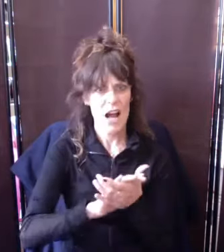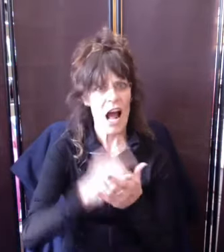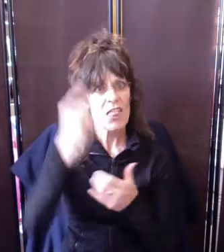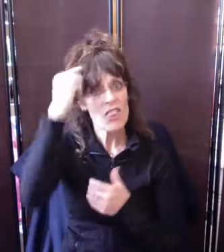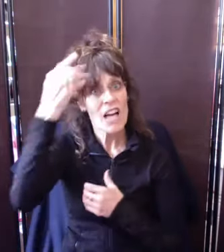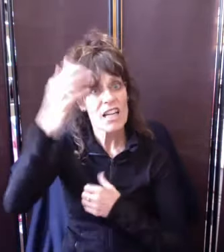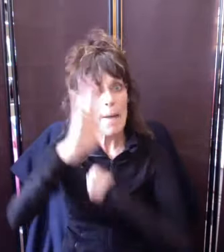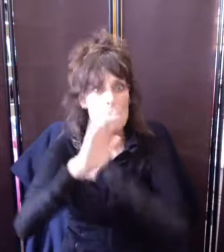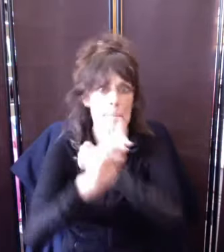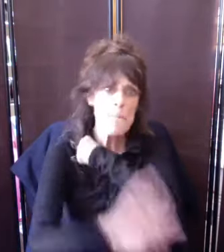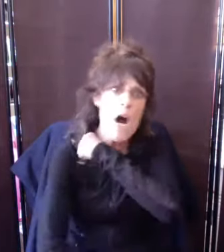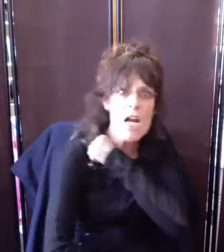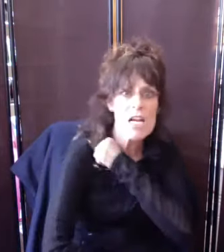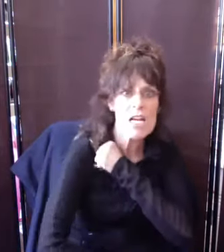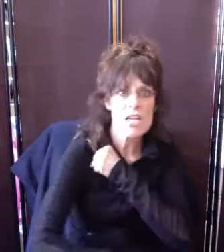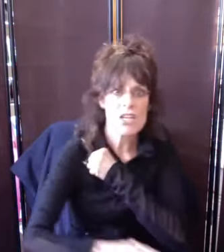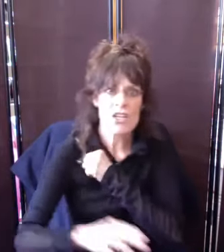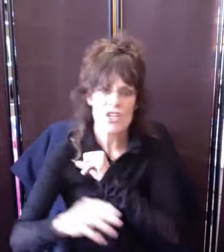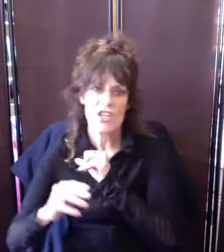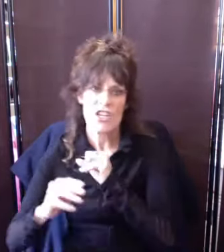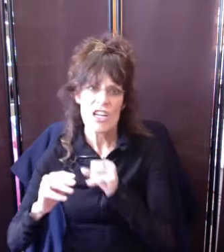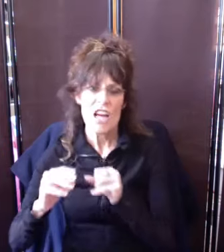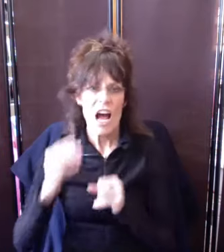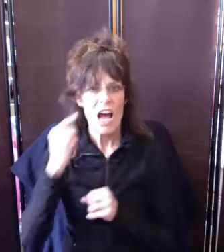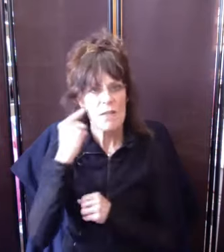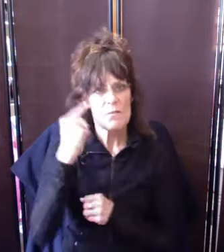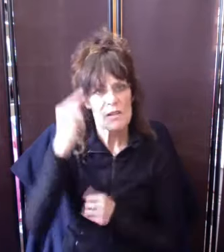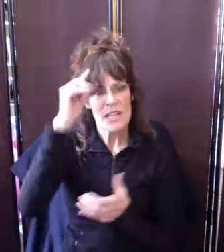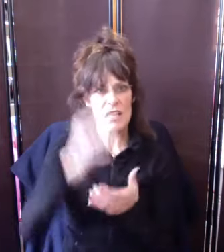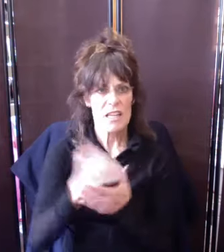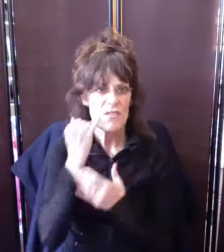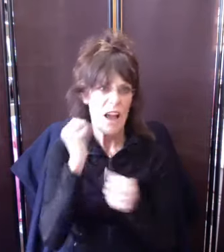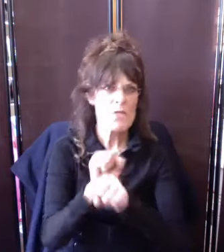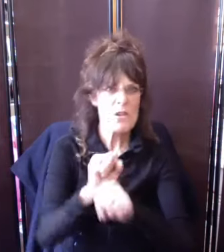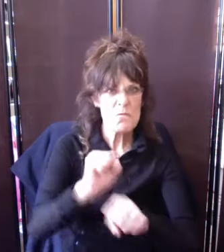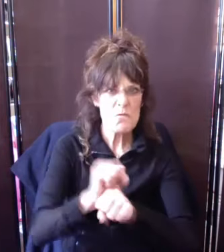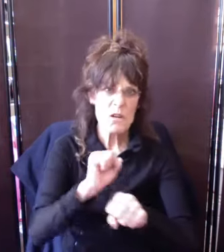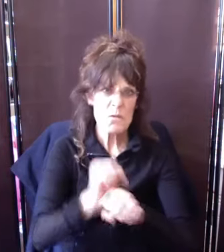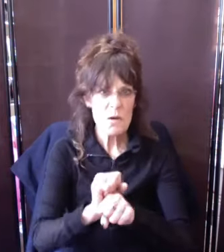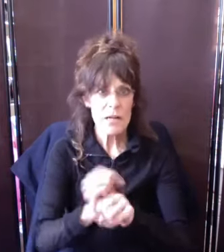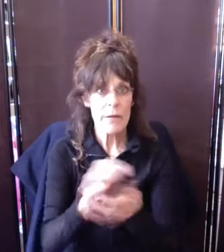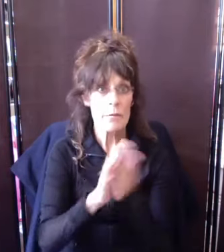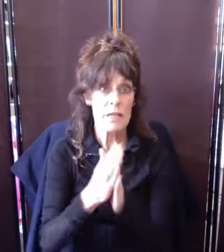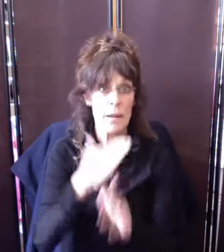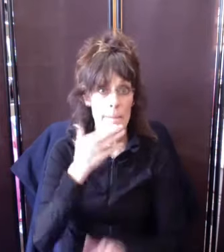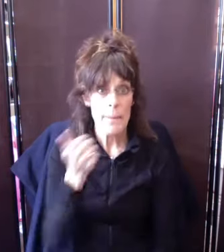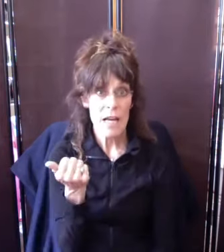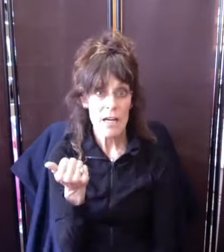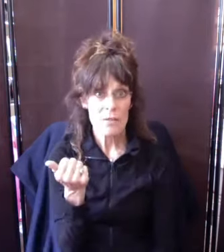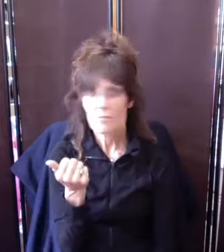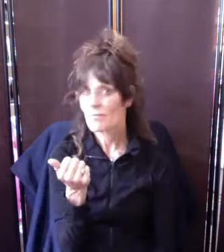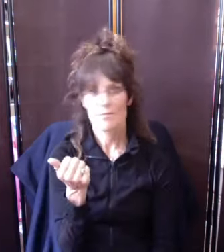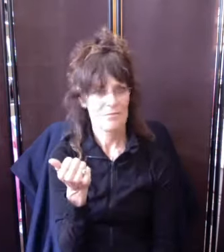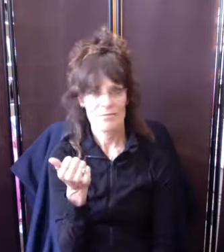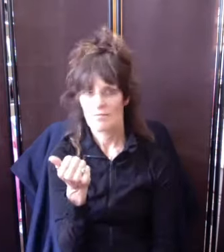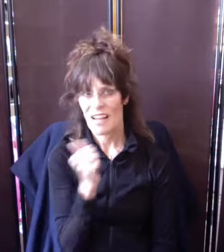of retribution. I believed in, if I only worked harder, I would be better. But that's not what Alcoholics Anonymous has taught me. It's